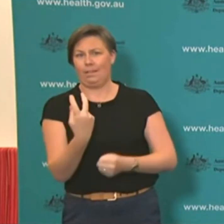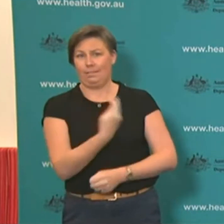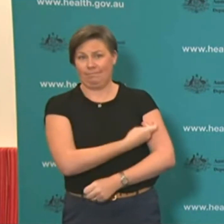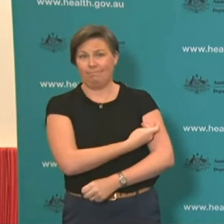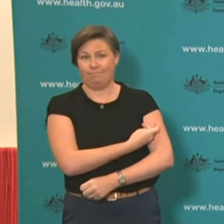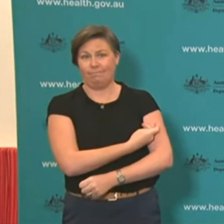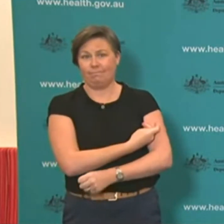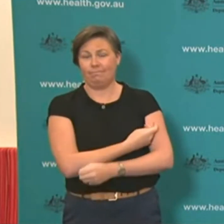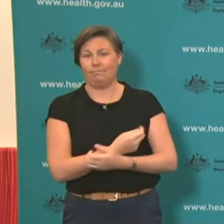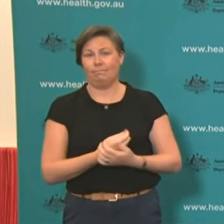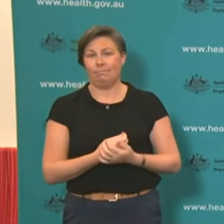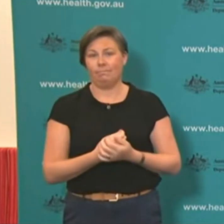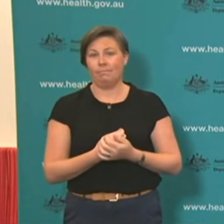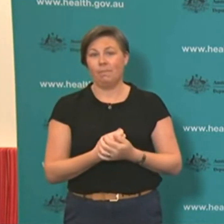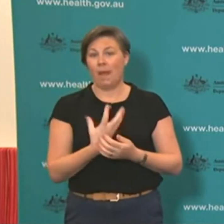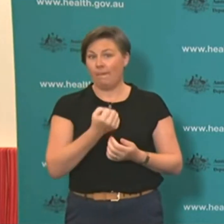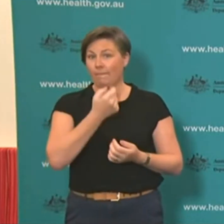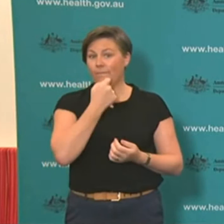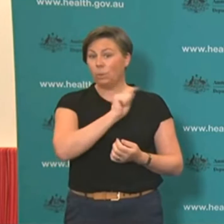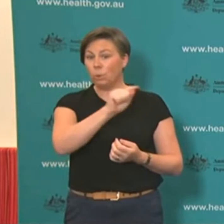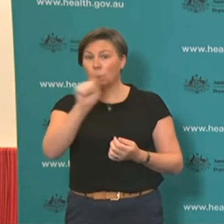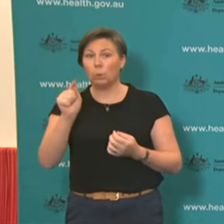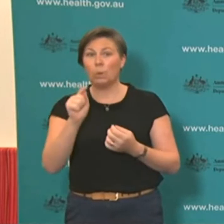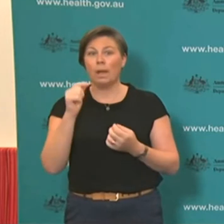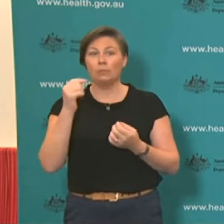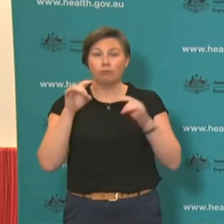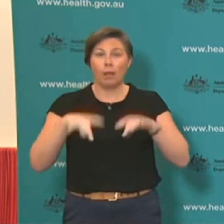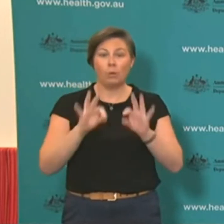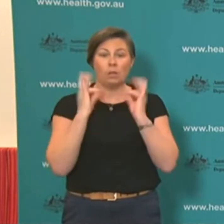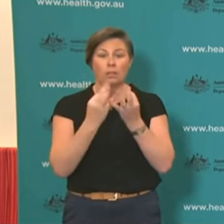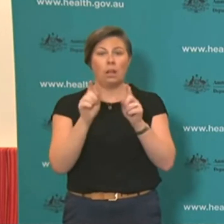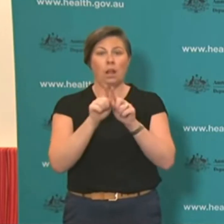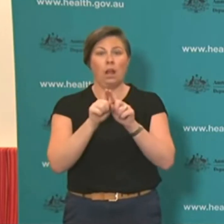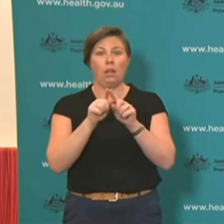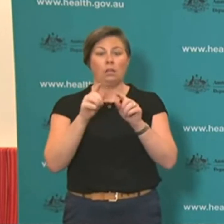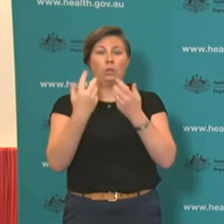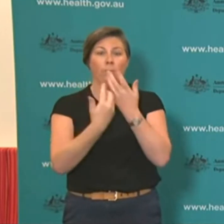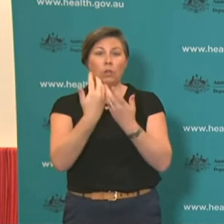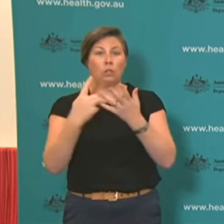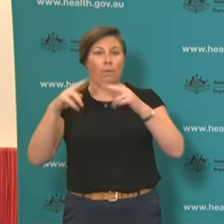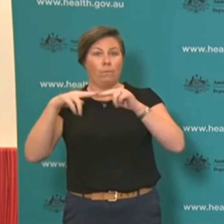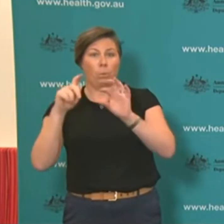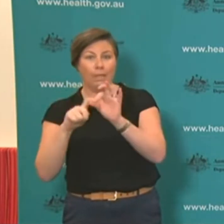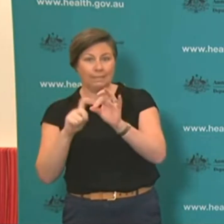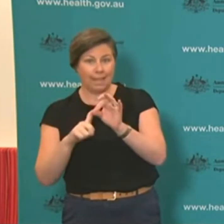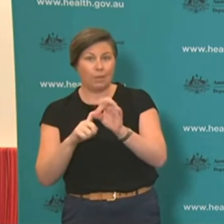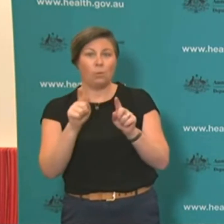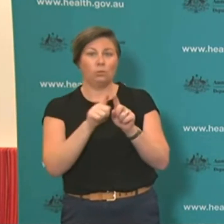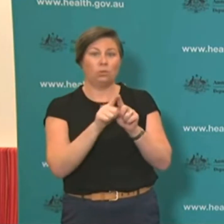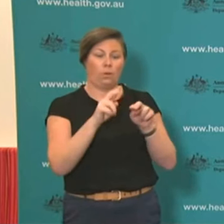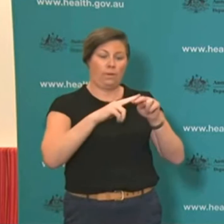And a number of Australian organisations, University of Queensland, Flinders University, are deeply involved in that.